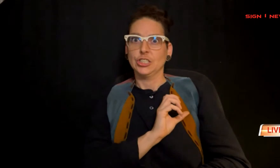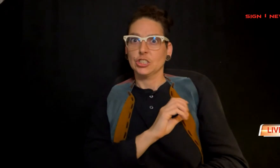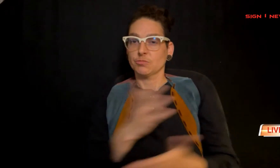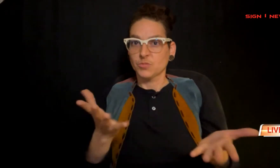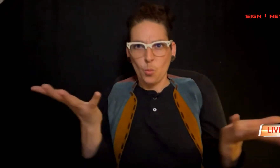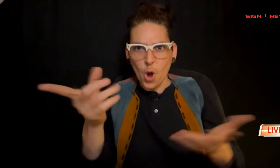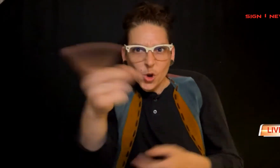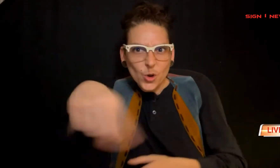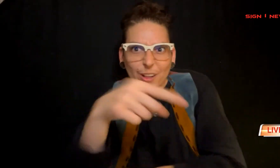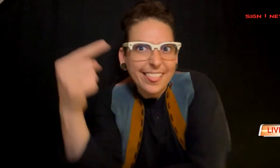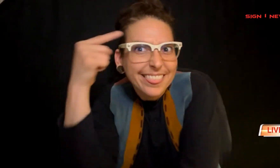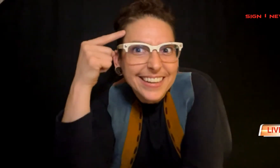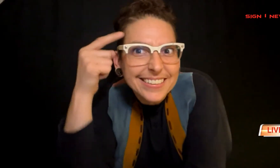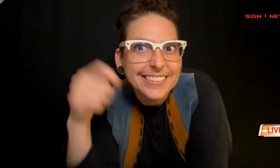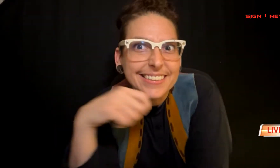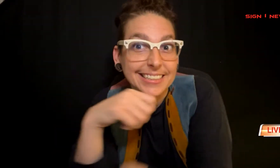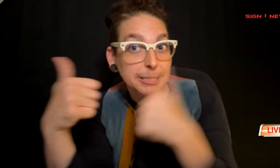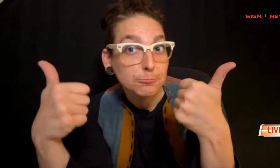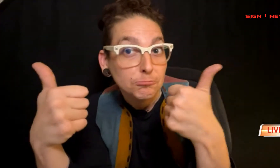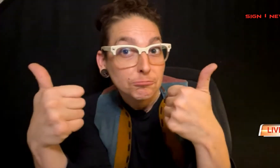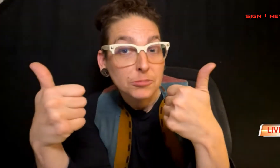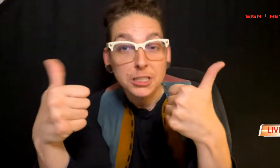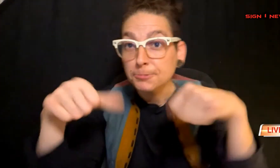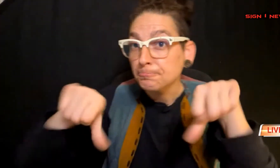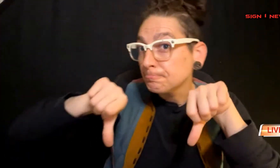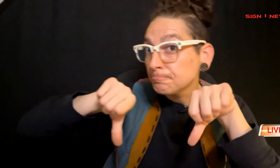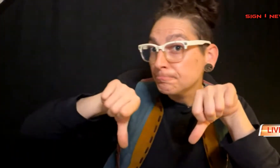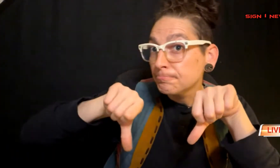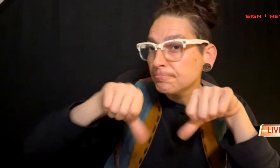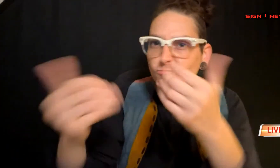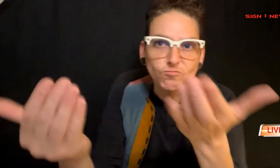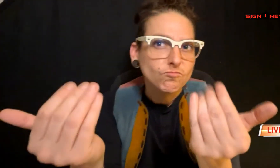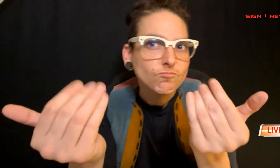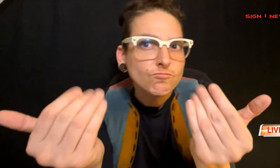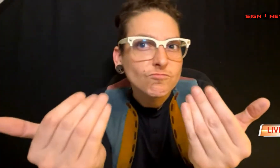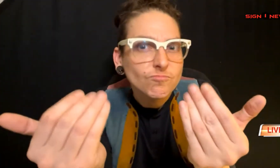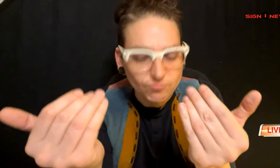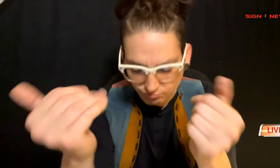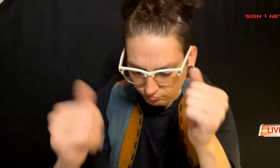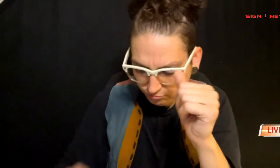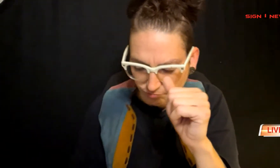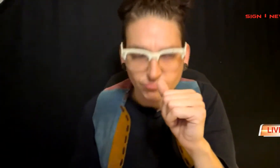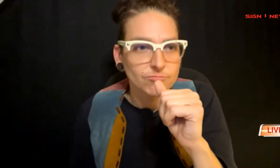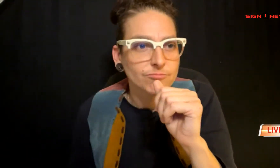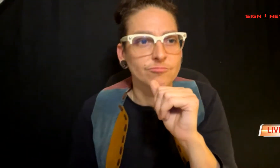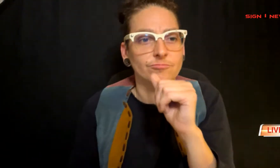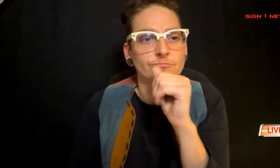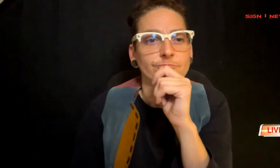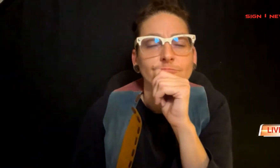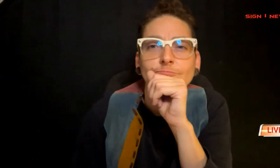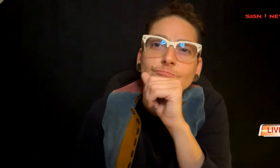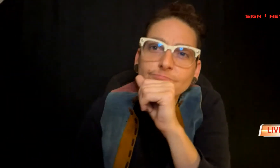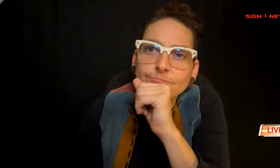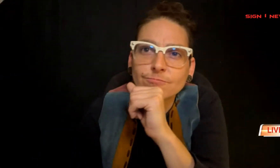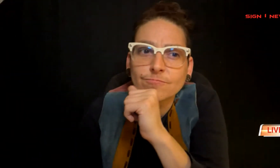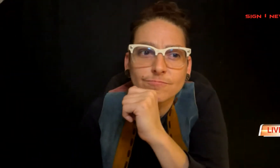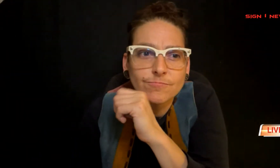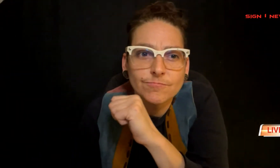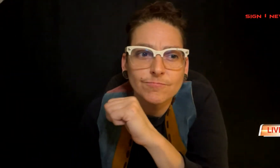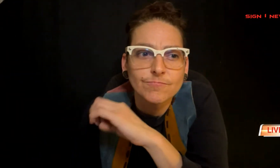It showed the first deaf character. What'd you think? Thumbs up or thumbs down? Let me know what you think.